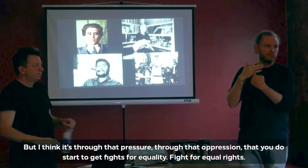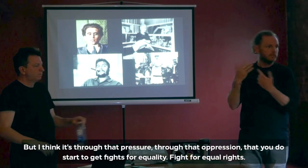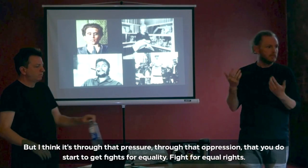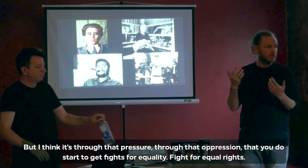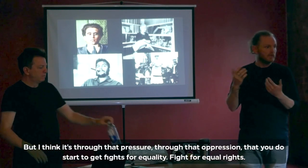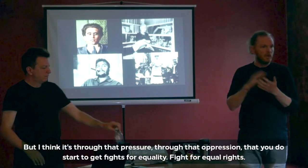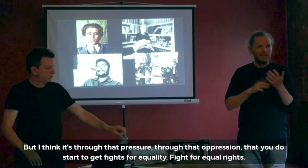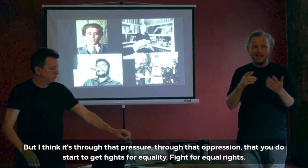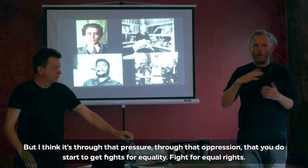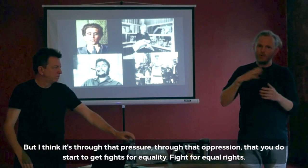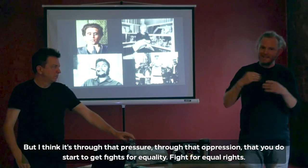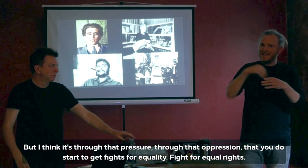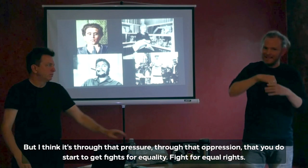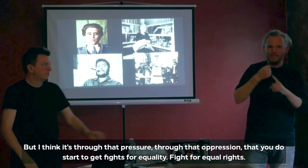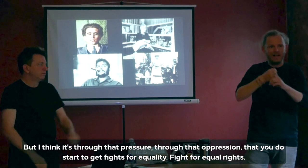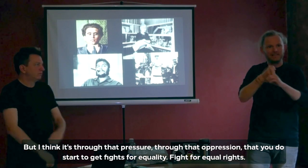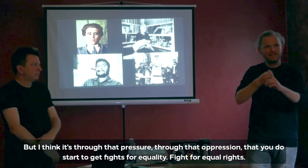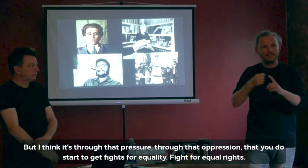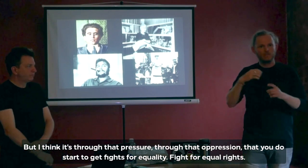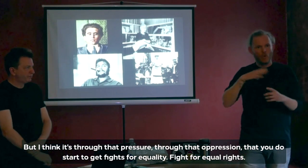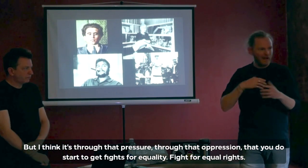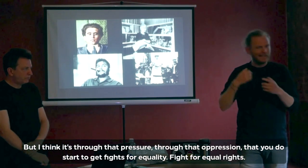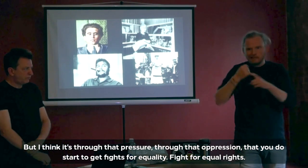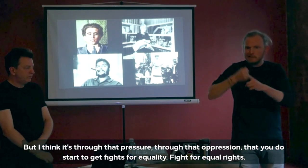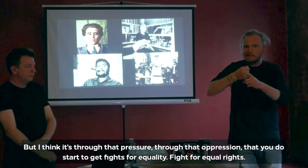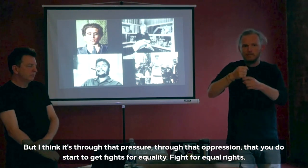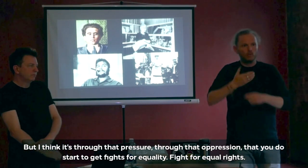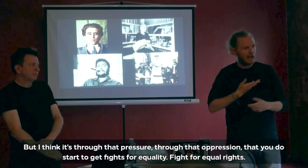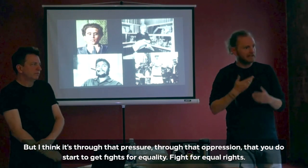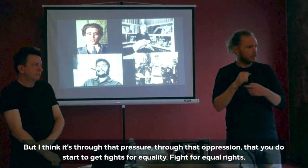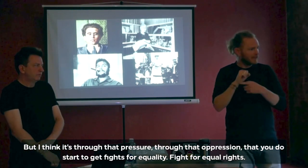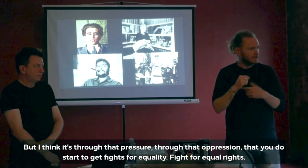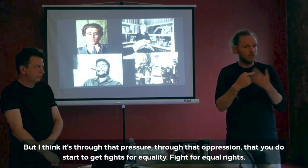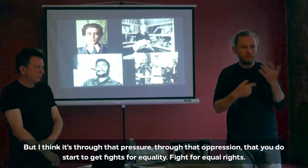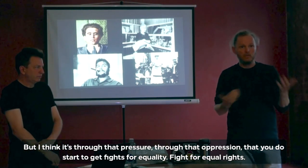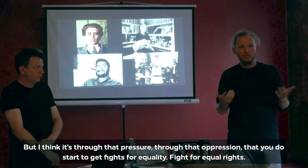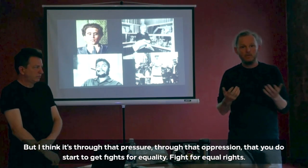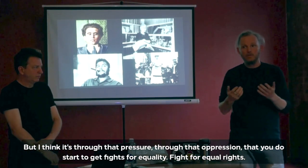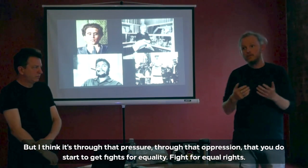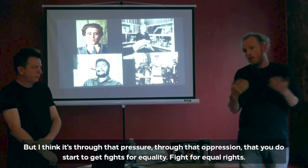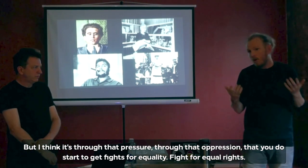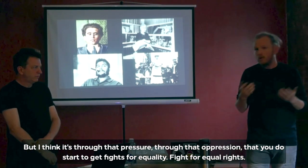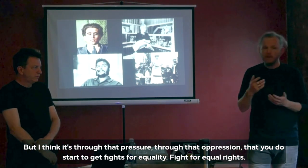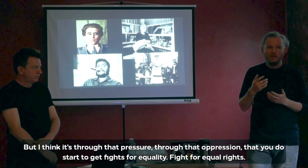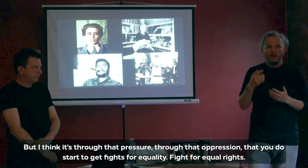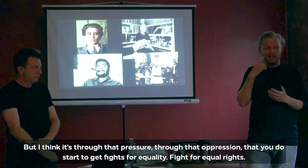it's through that pressure, through that oppression, that you do start to get fights for equality, fights for